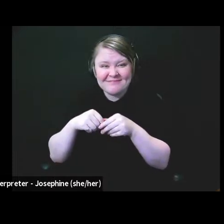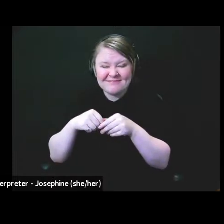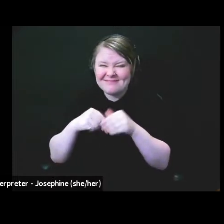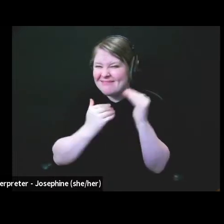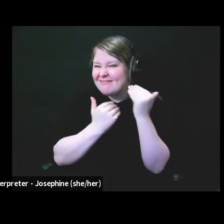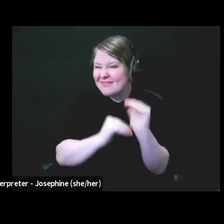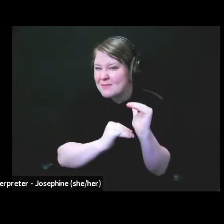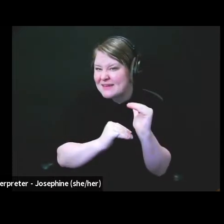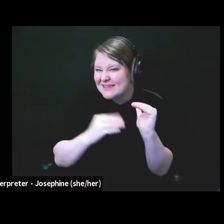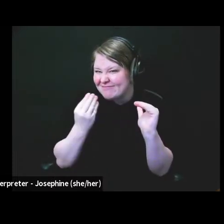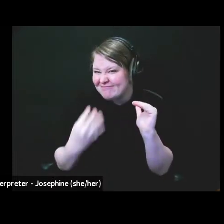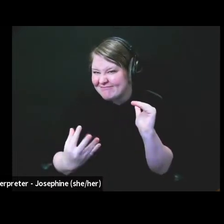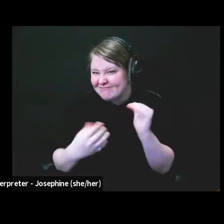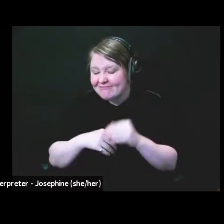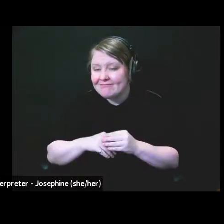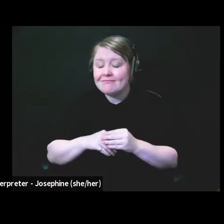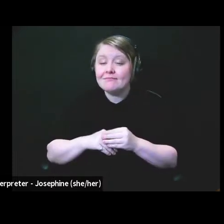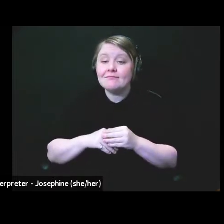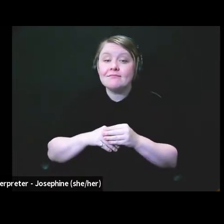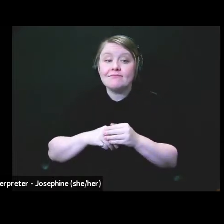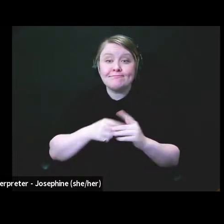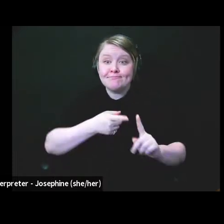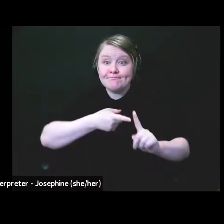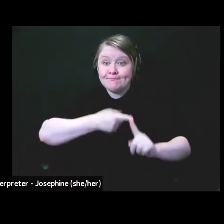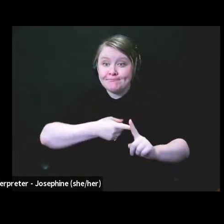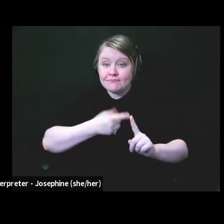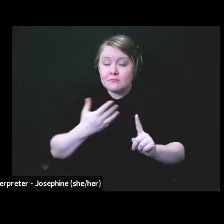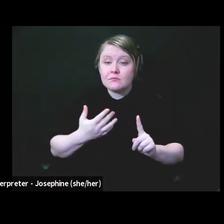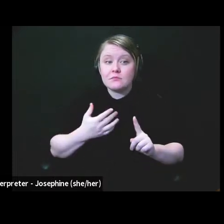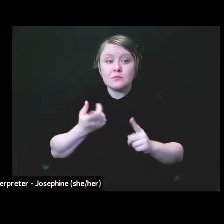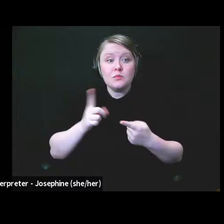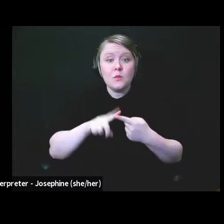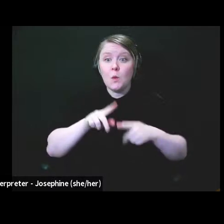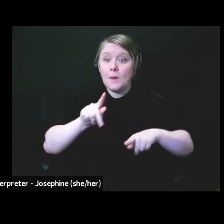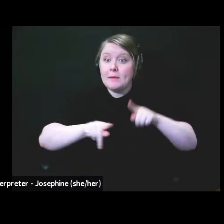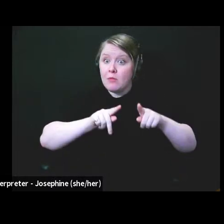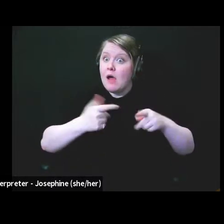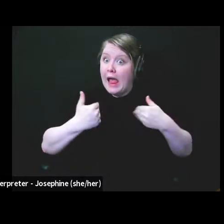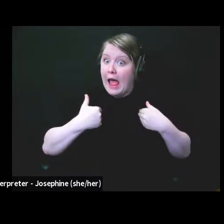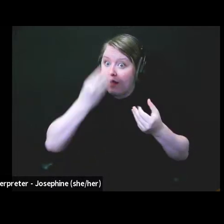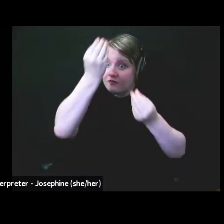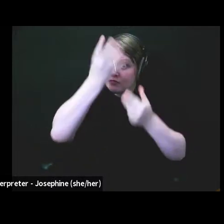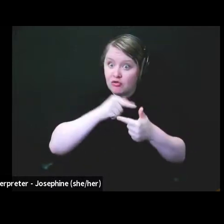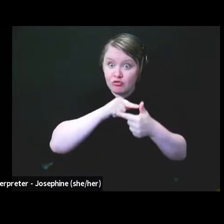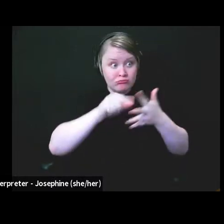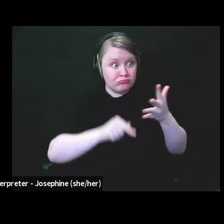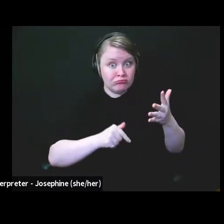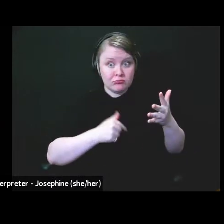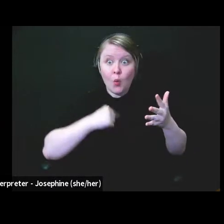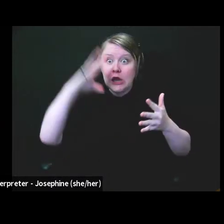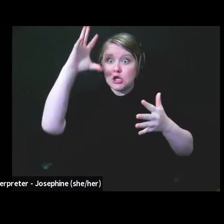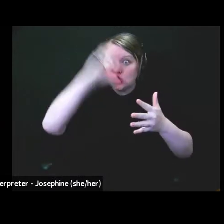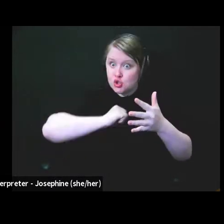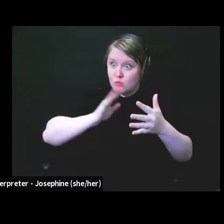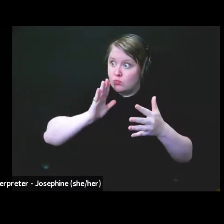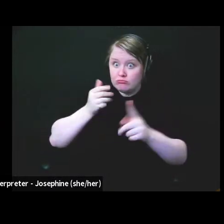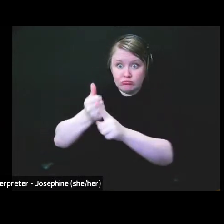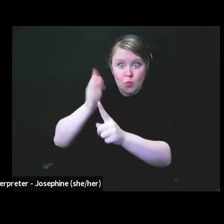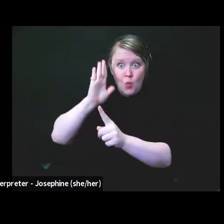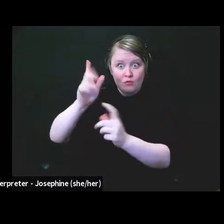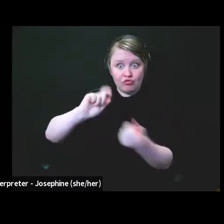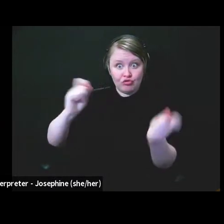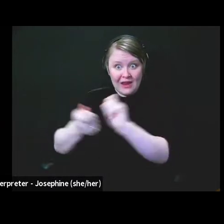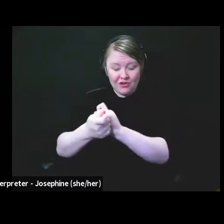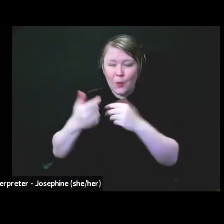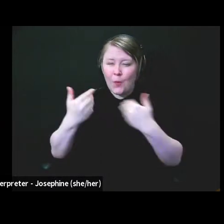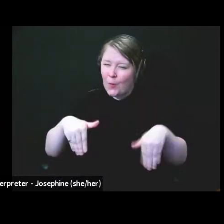limited, because ultimately, once people have information, the assumption is that they're going to change. But some of the deeper